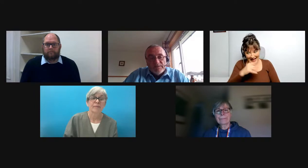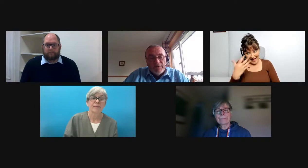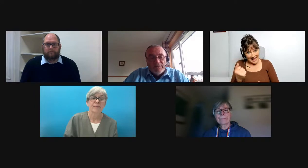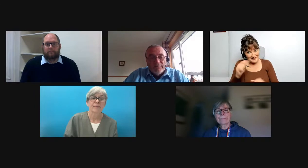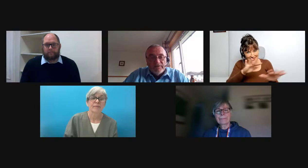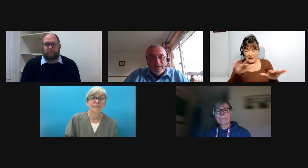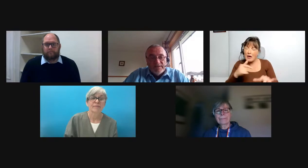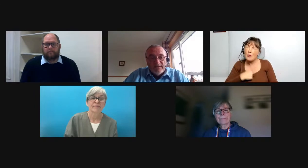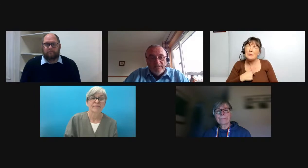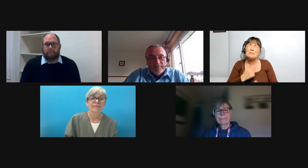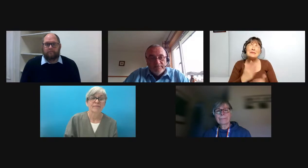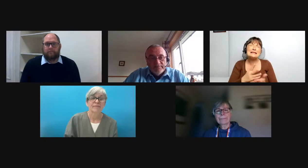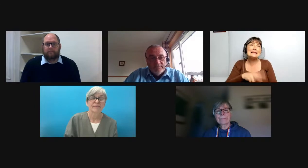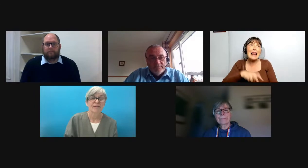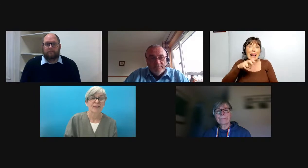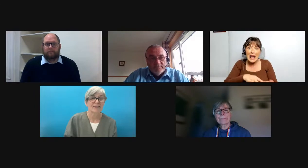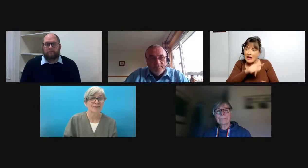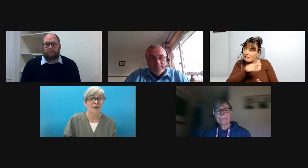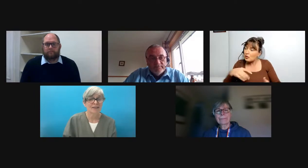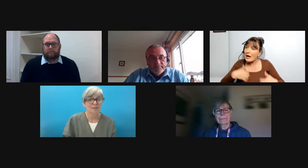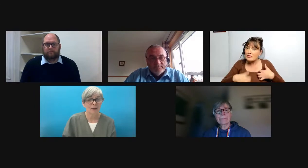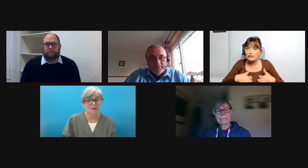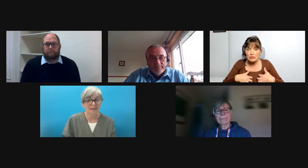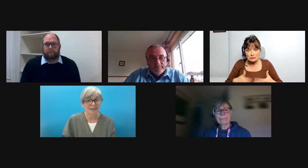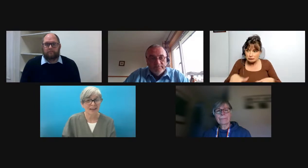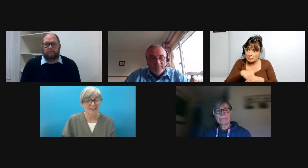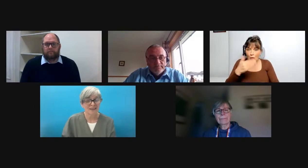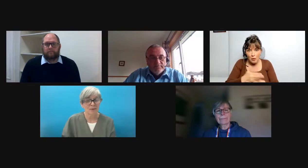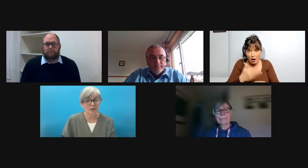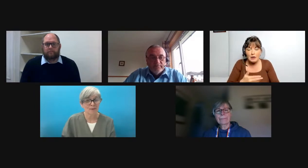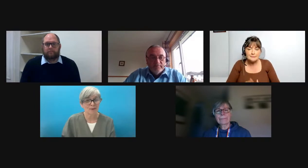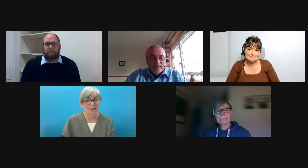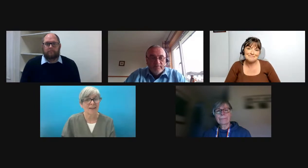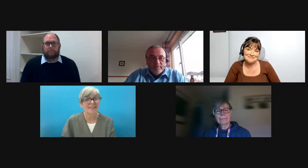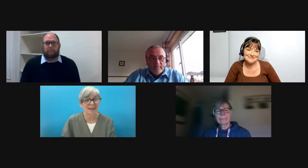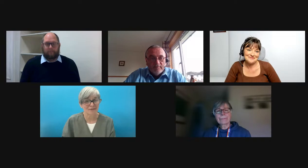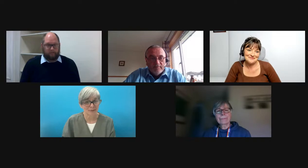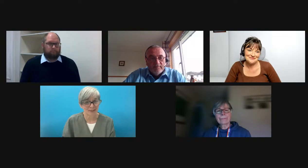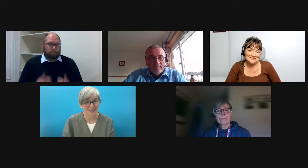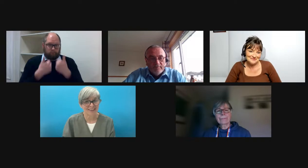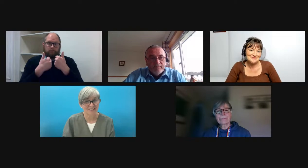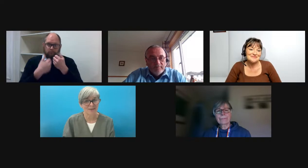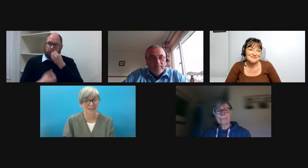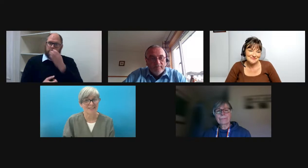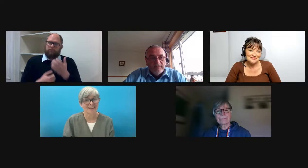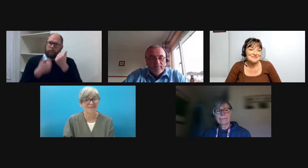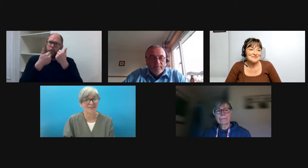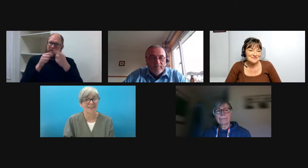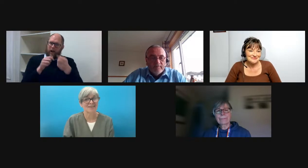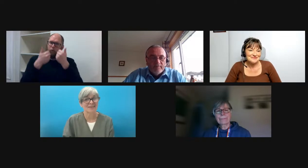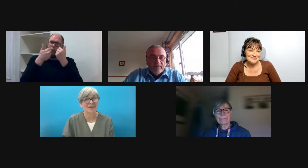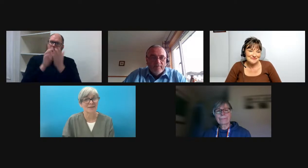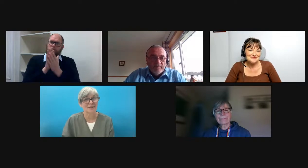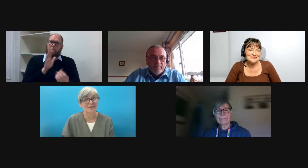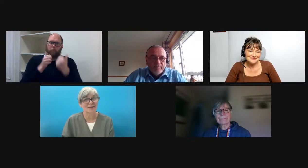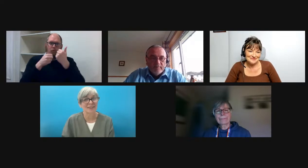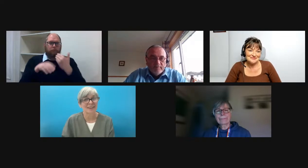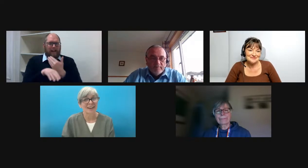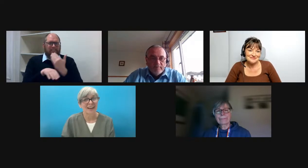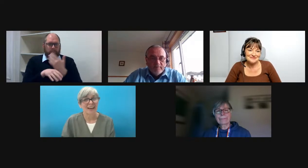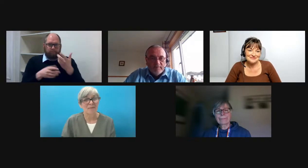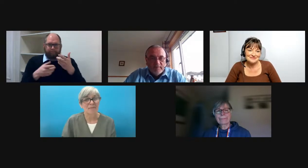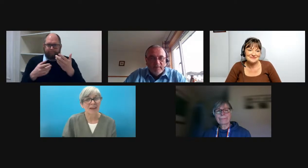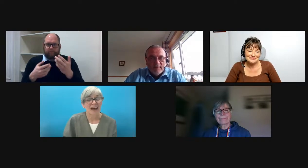you had an expression of interest there. And that's great to be able to connect someone up to another deaf person. That's lovely. That's really